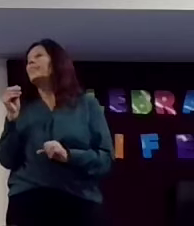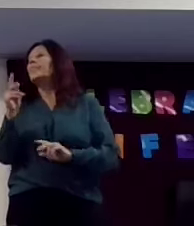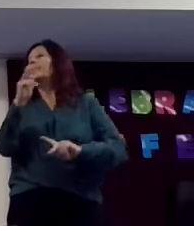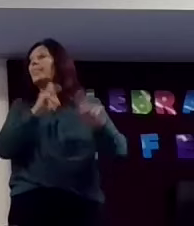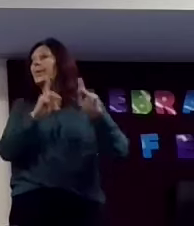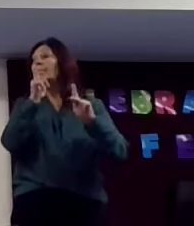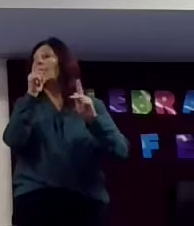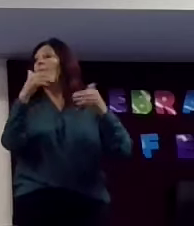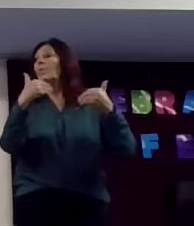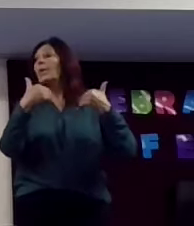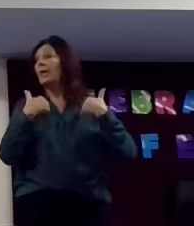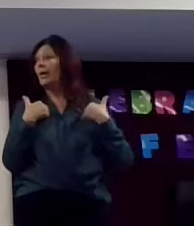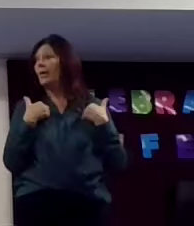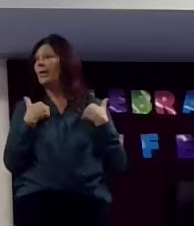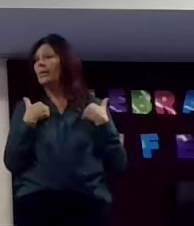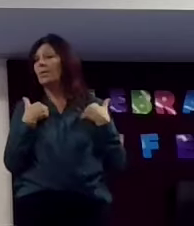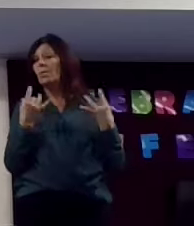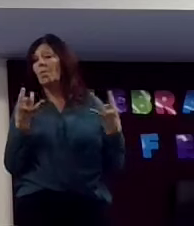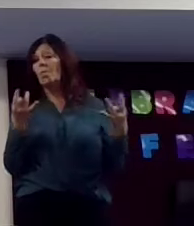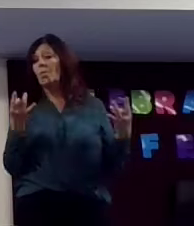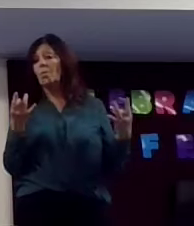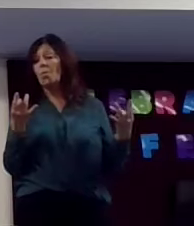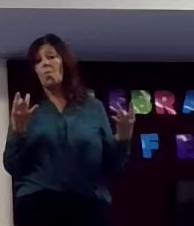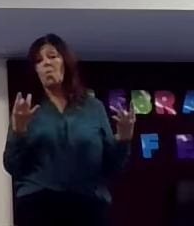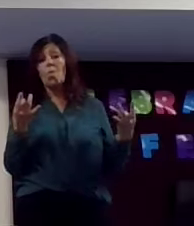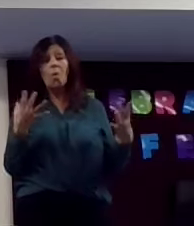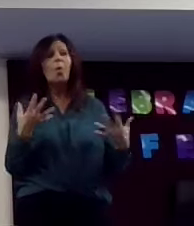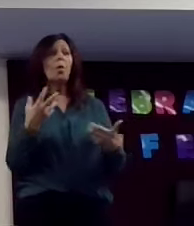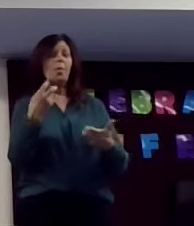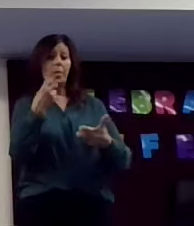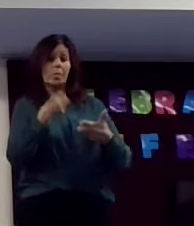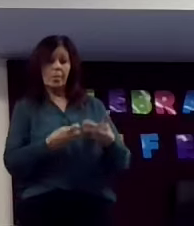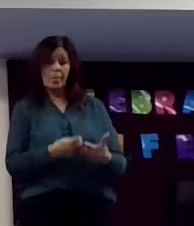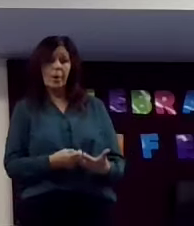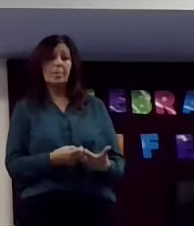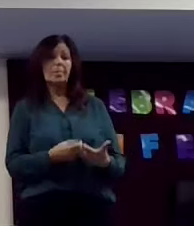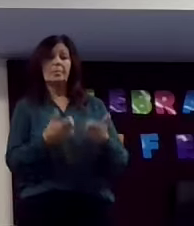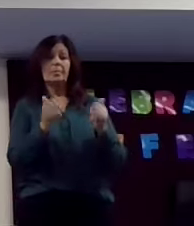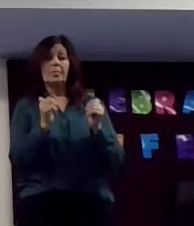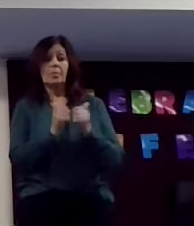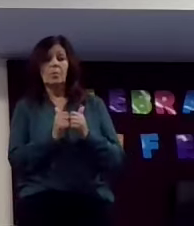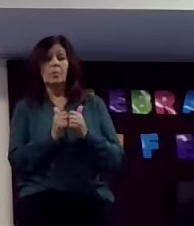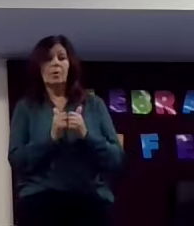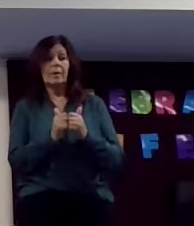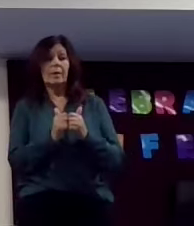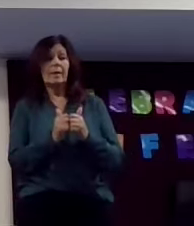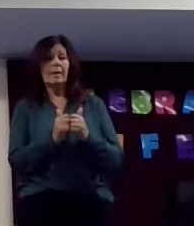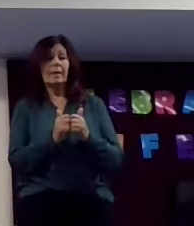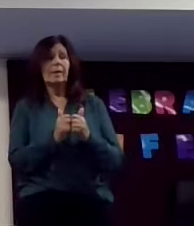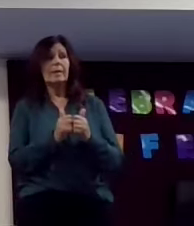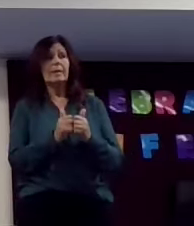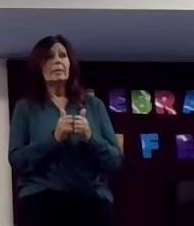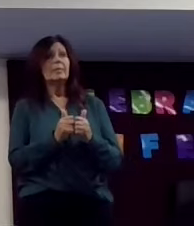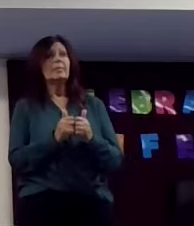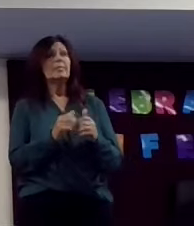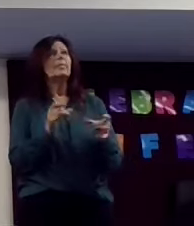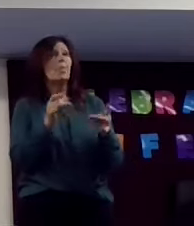people who have had horrible problems with subpar